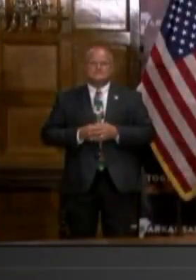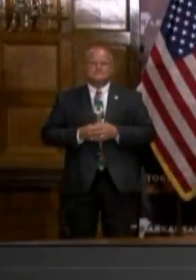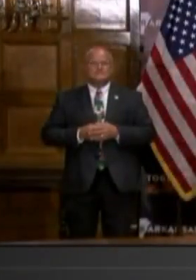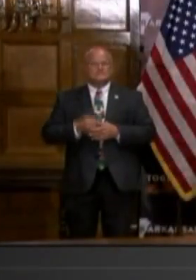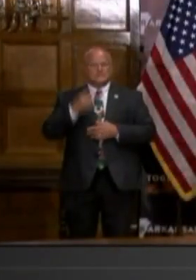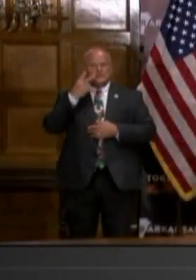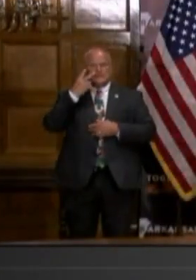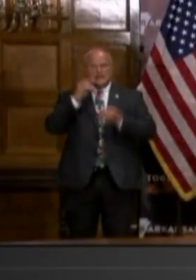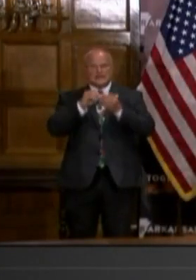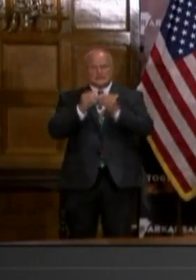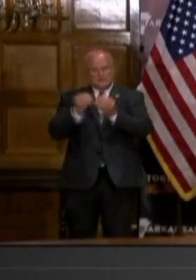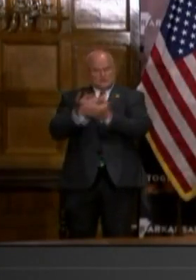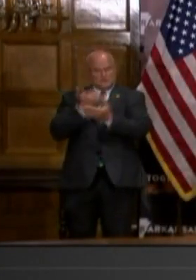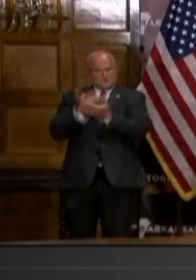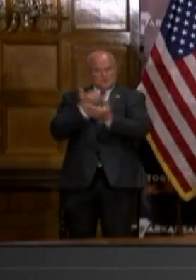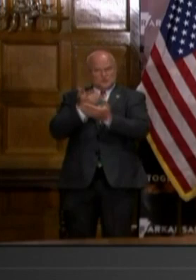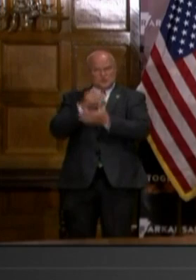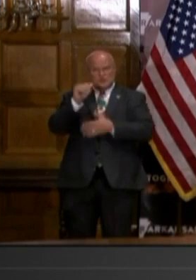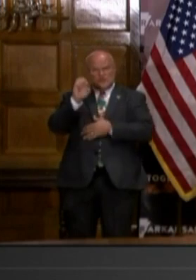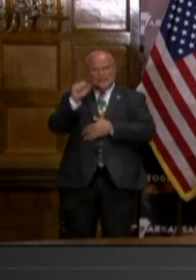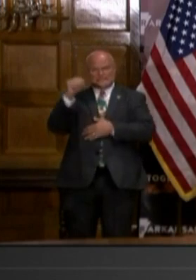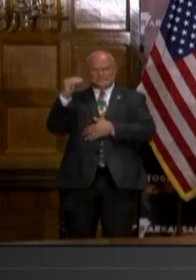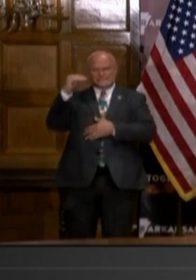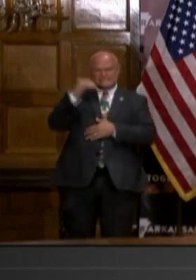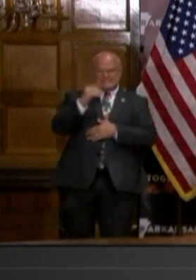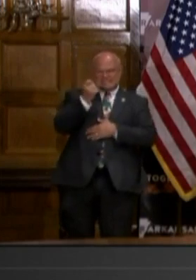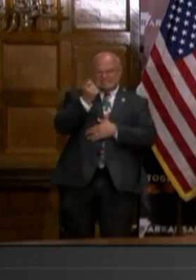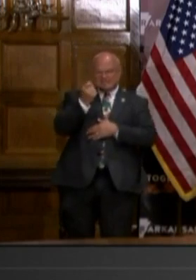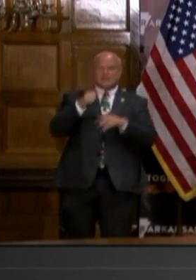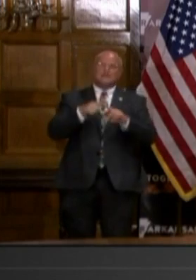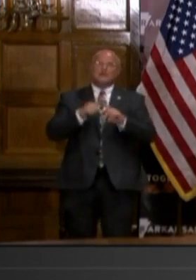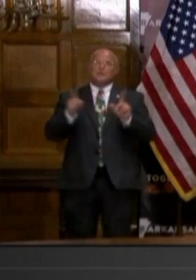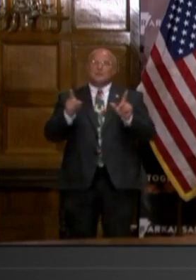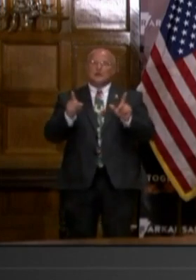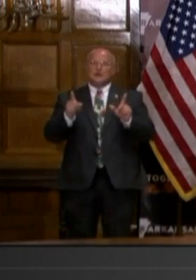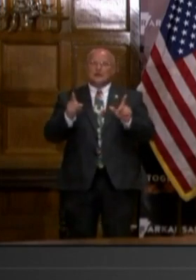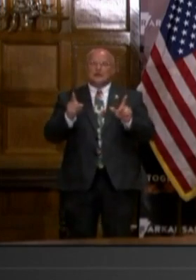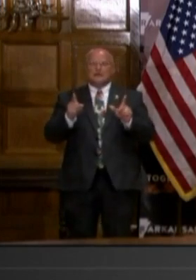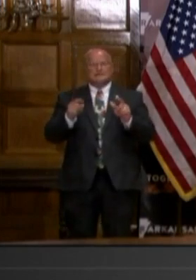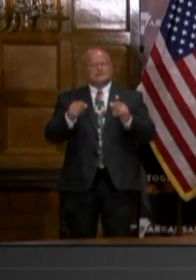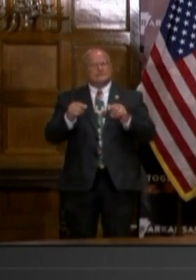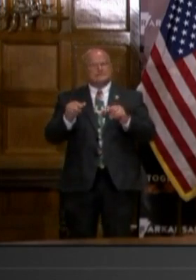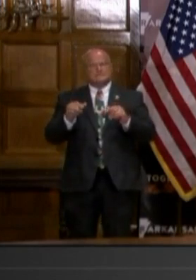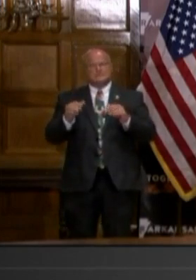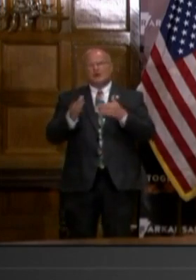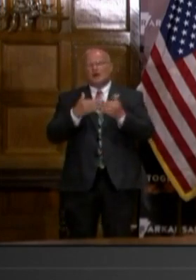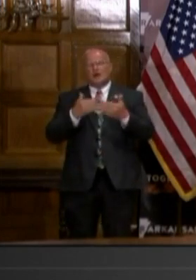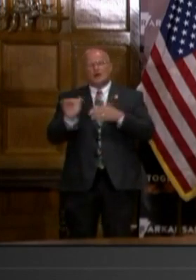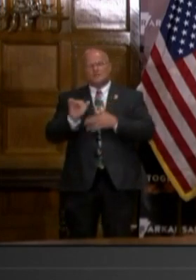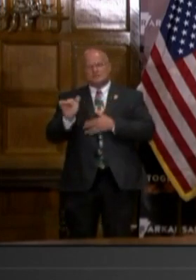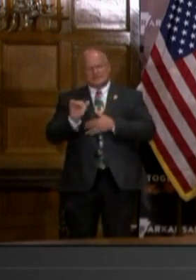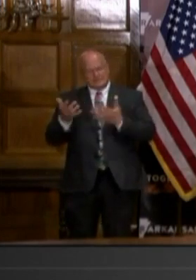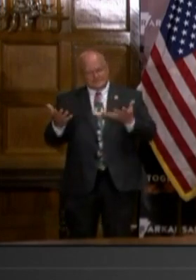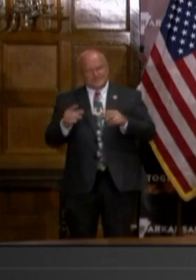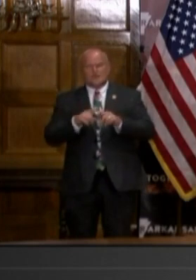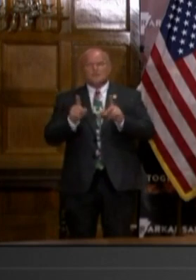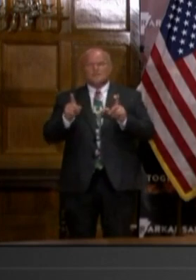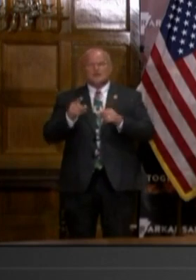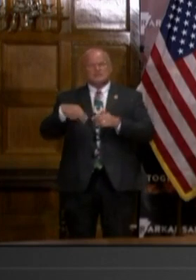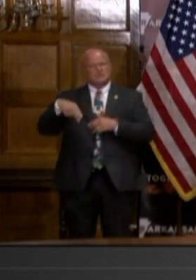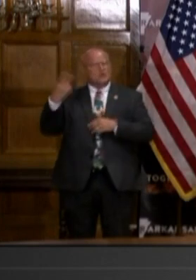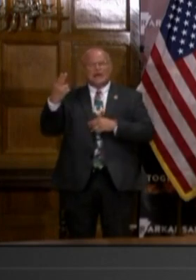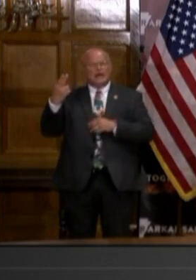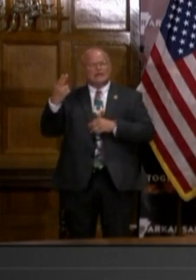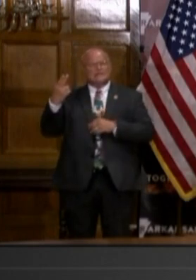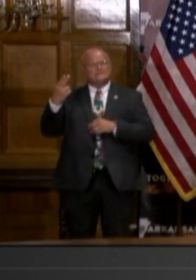graphs, you see the number of new cases down slightly from yesterday, but it's almost within the margin of error. And so it's too